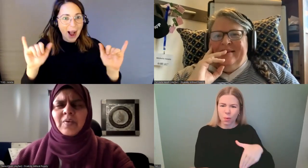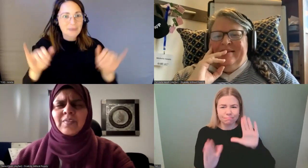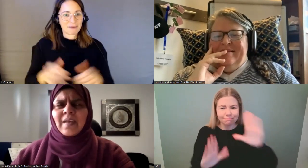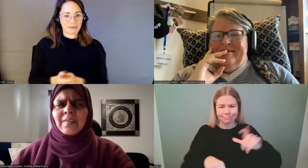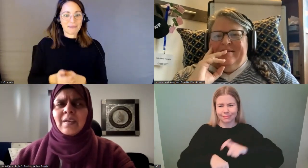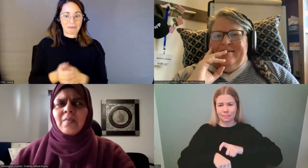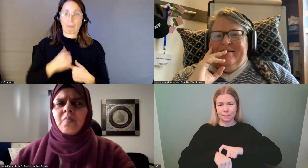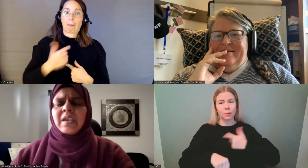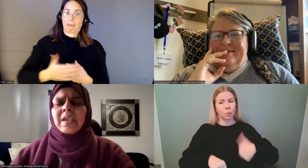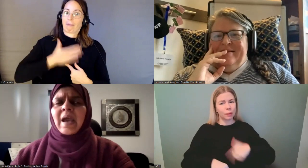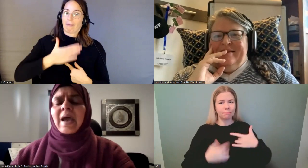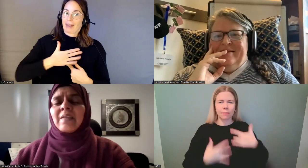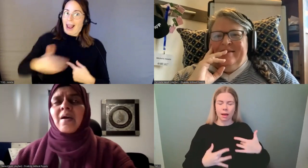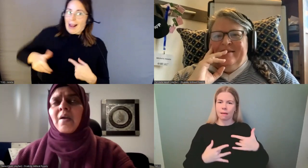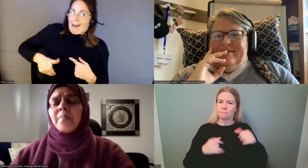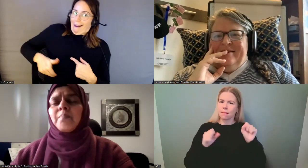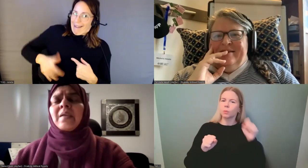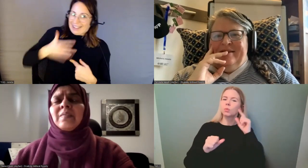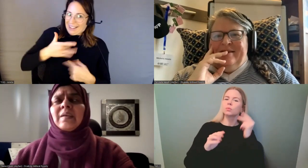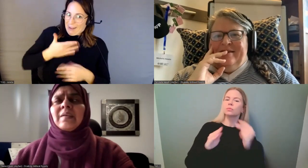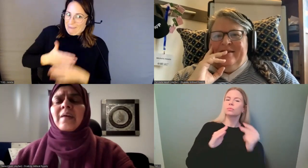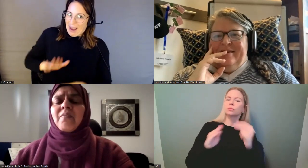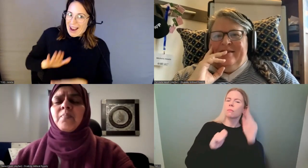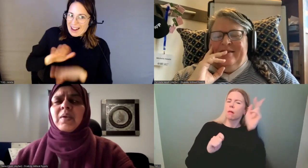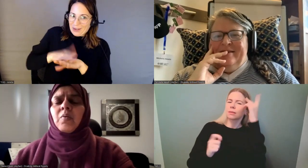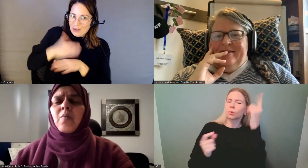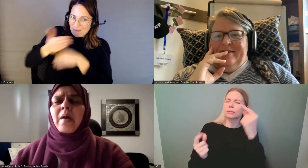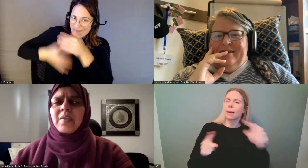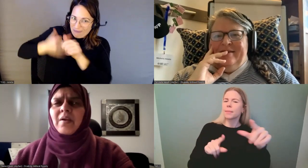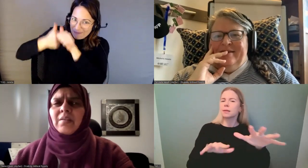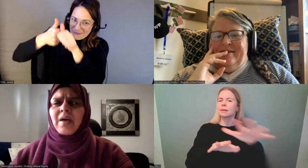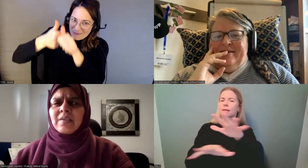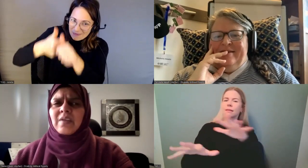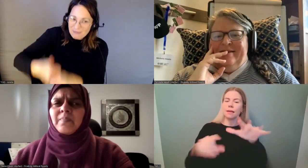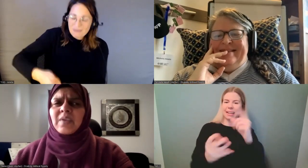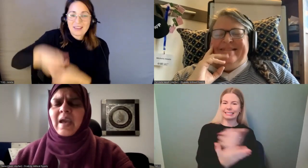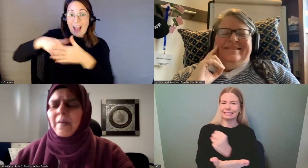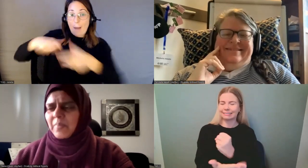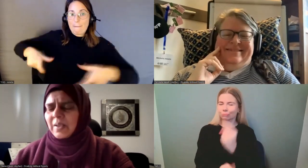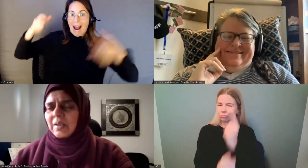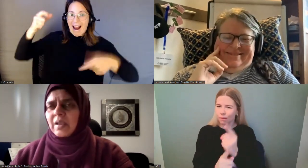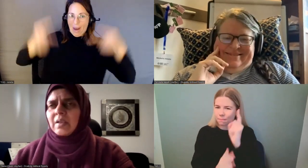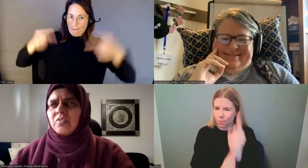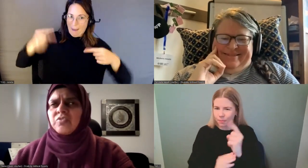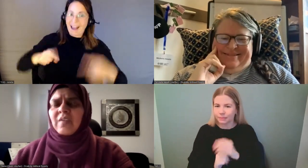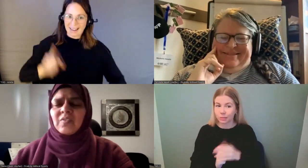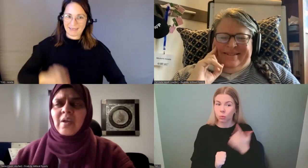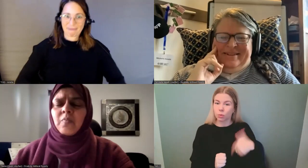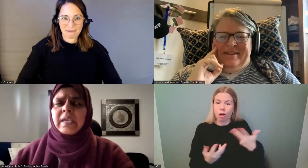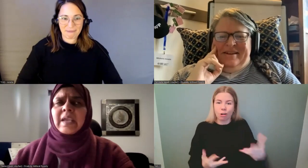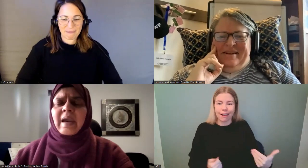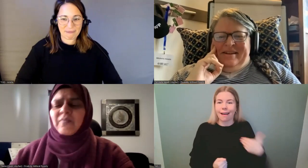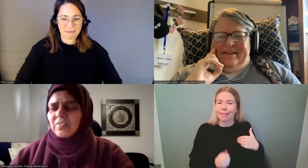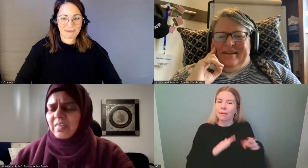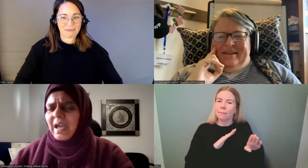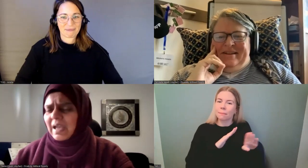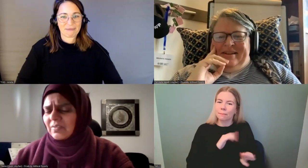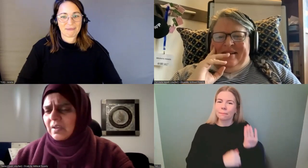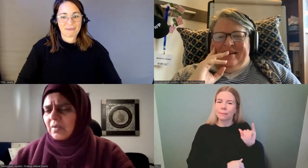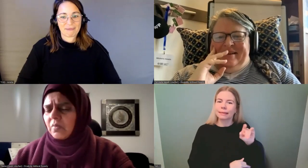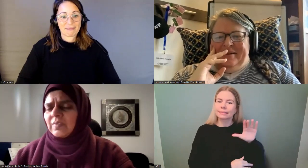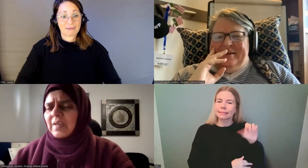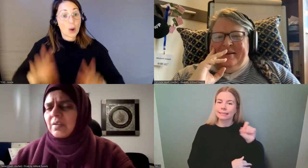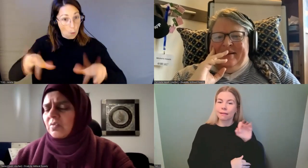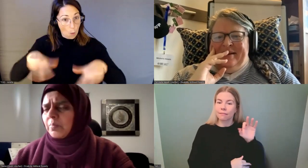political process. We had our basics of a bill webinar lined up to happen just a week after